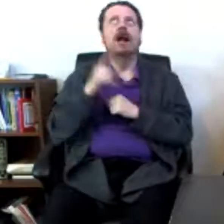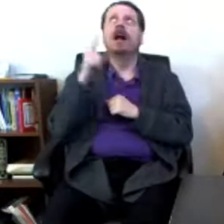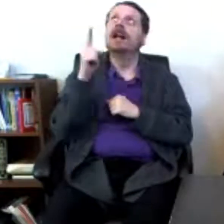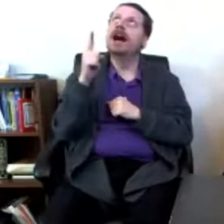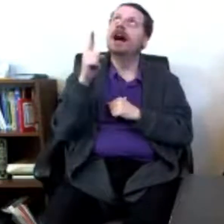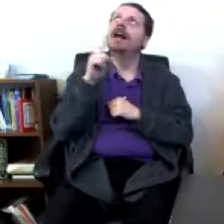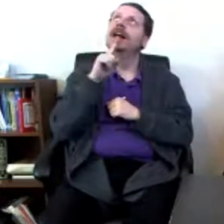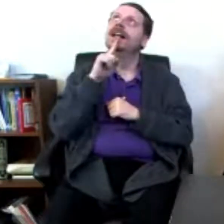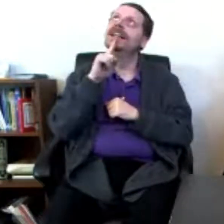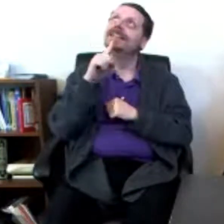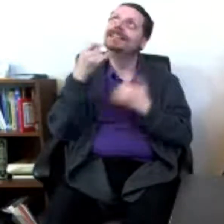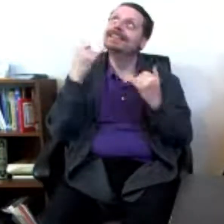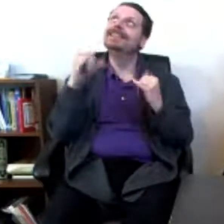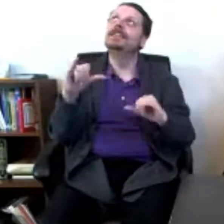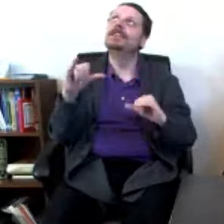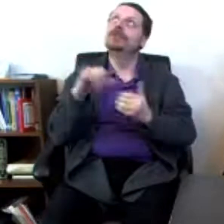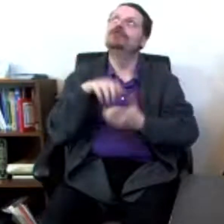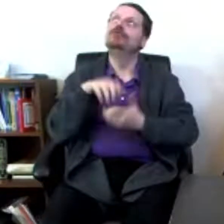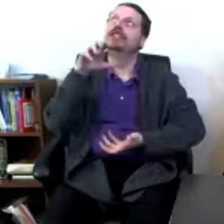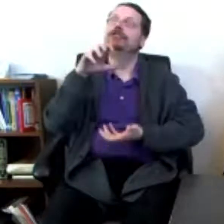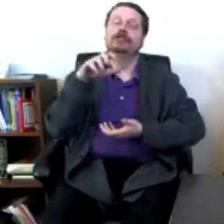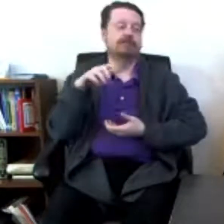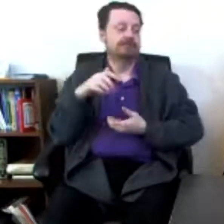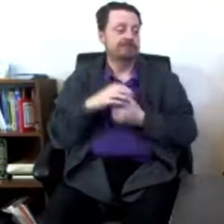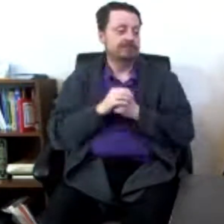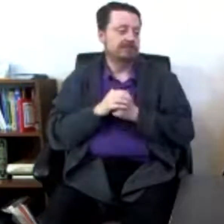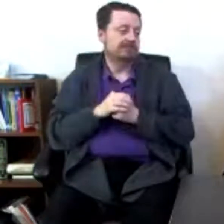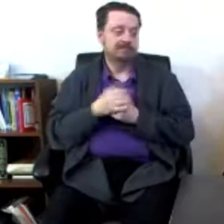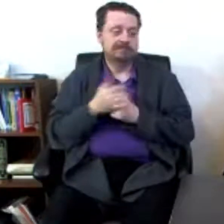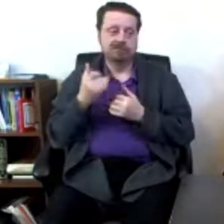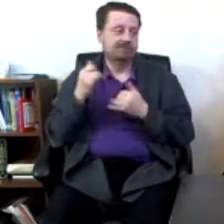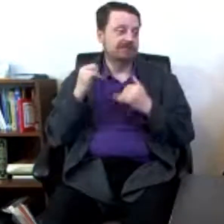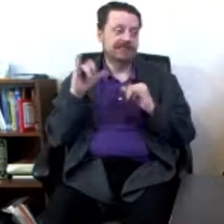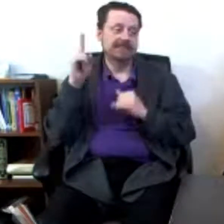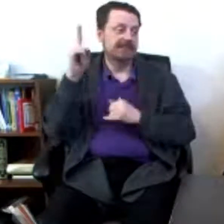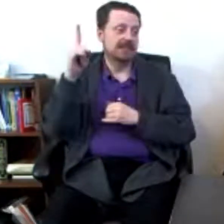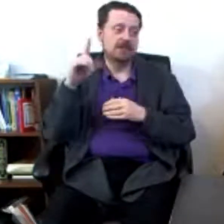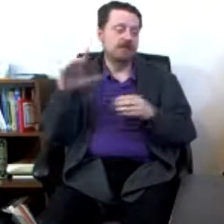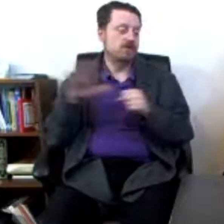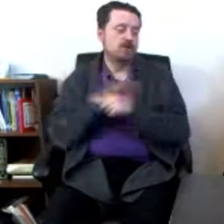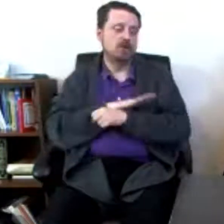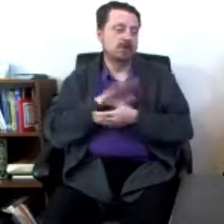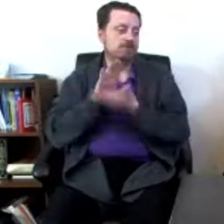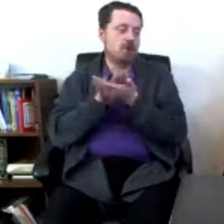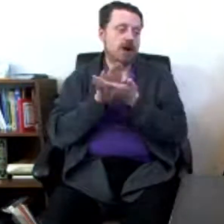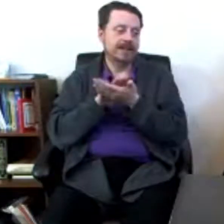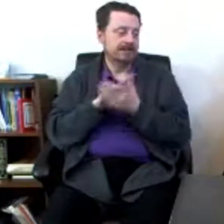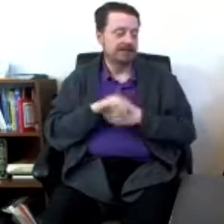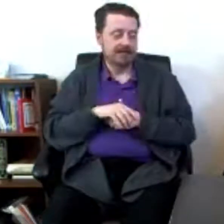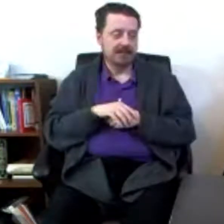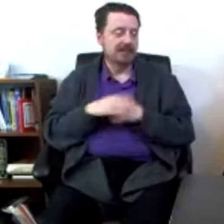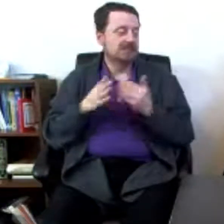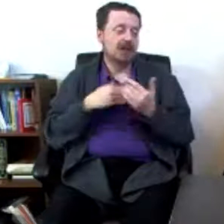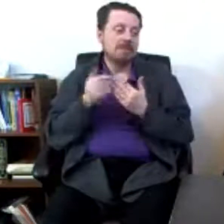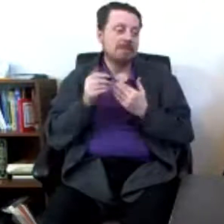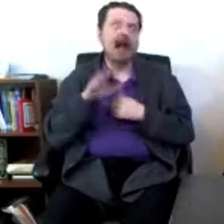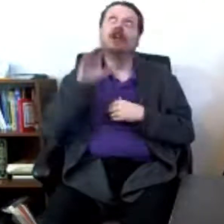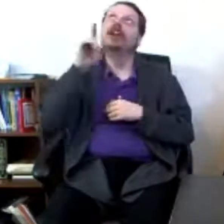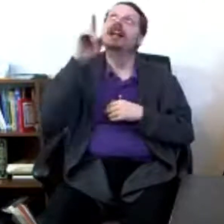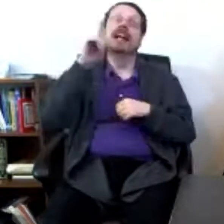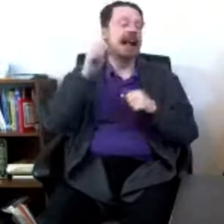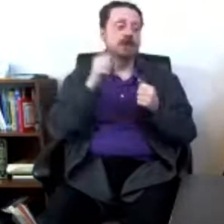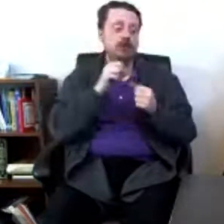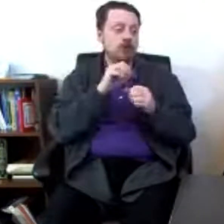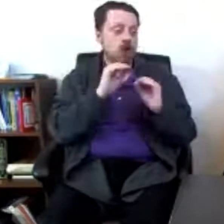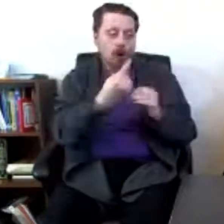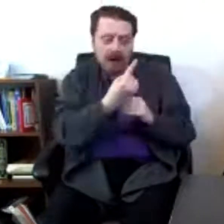Allah is still rich and he is full of praise. Even if none of his creation praises